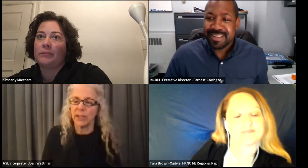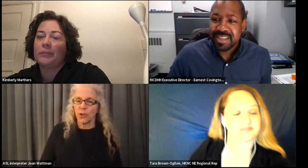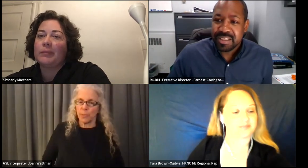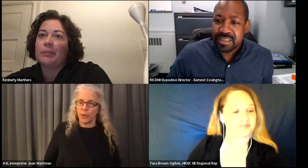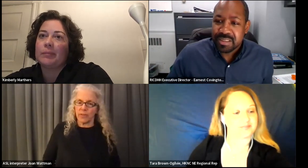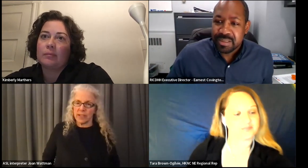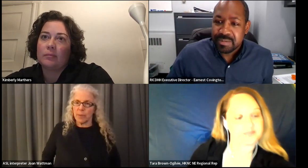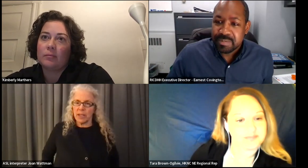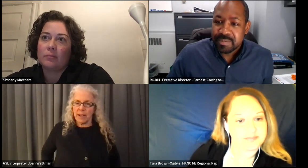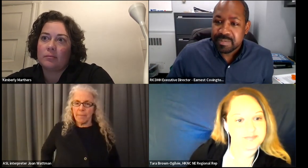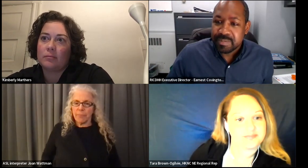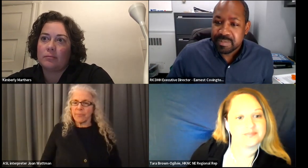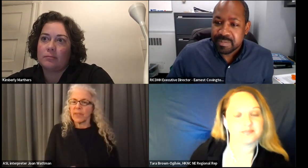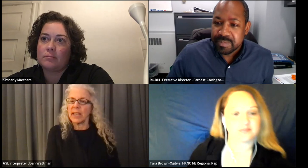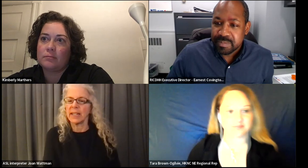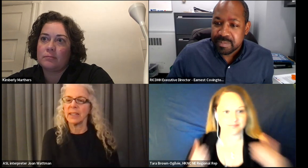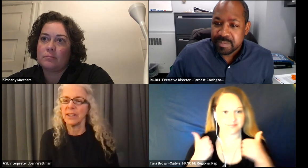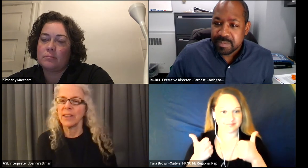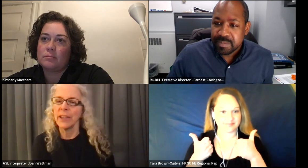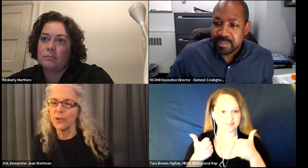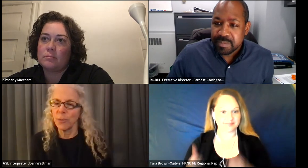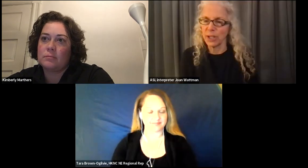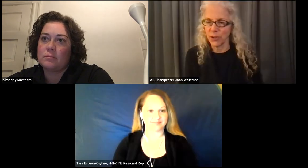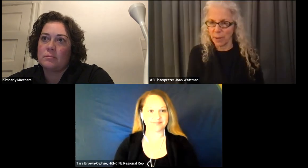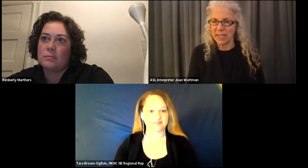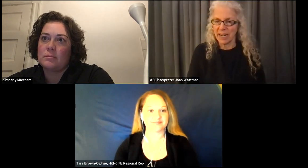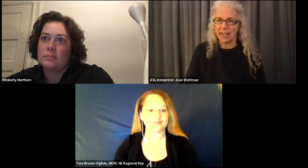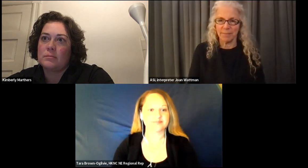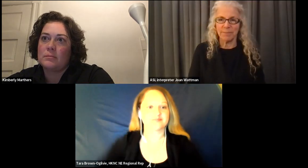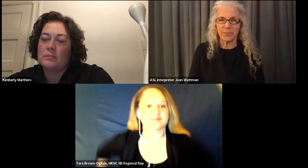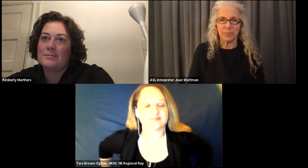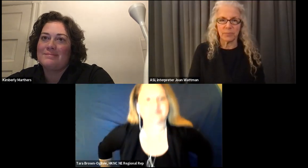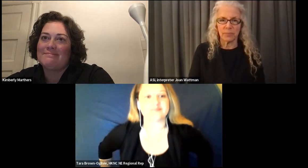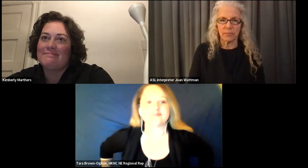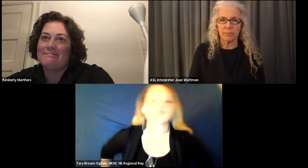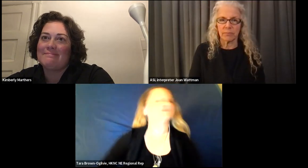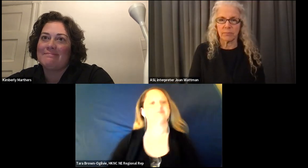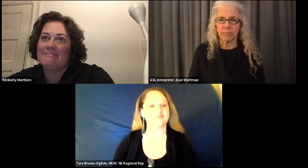you and the interpreter are visible and clear. Thank you so much for coming tonight.